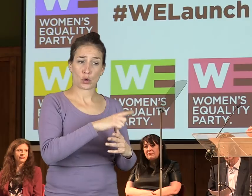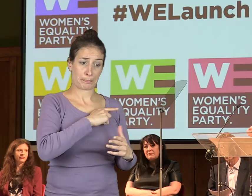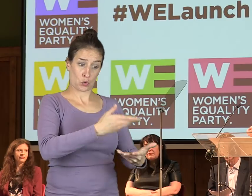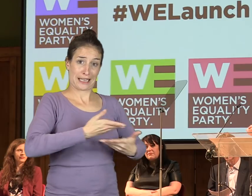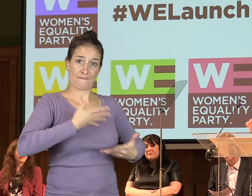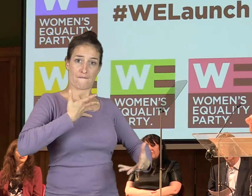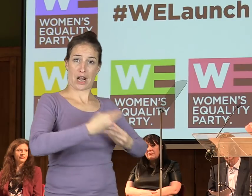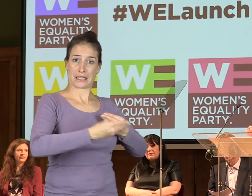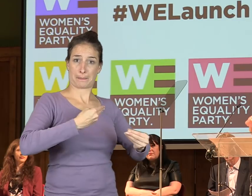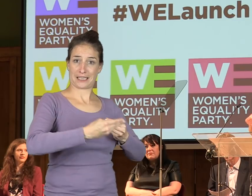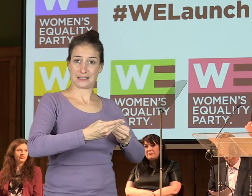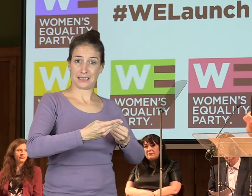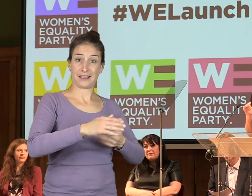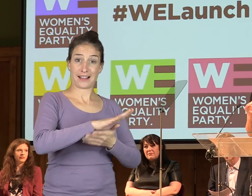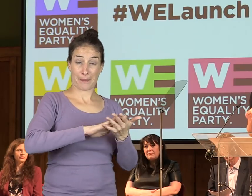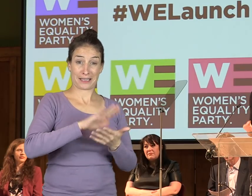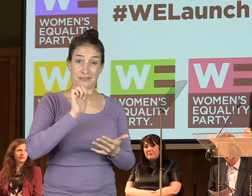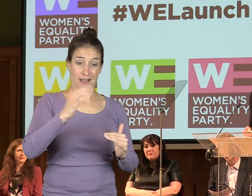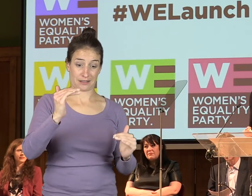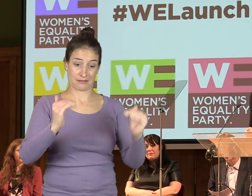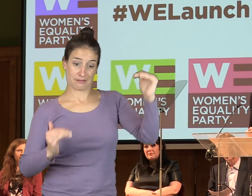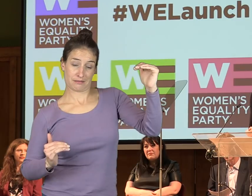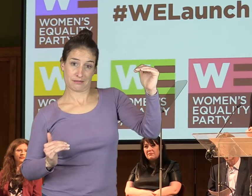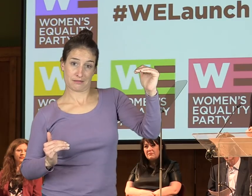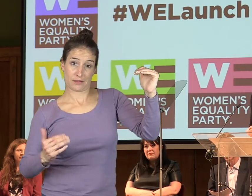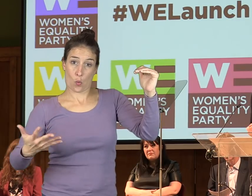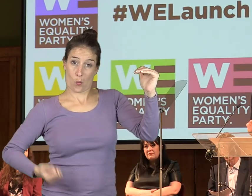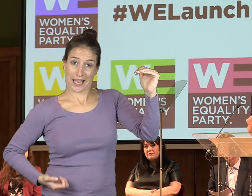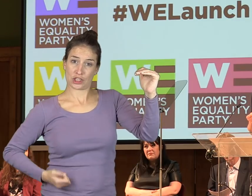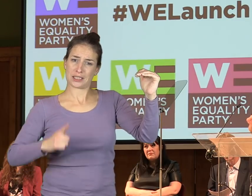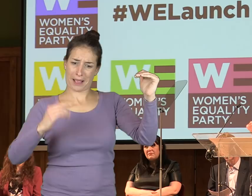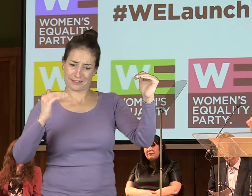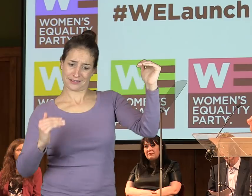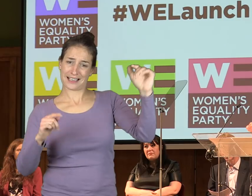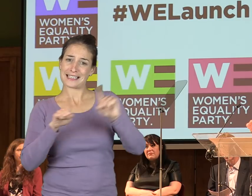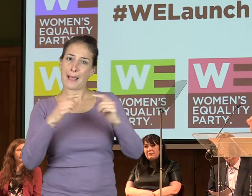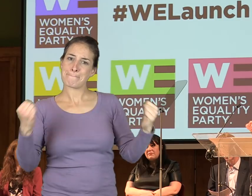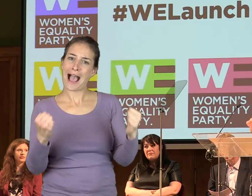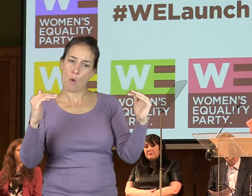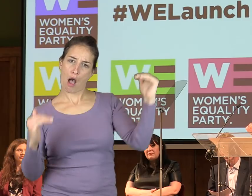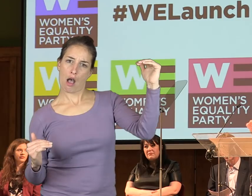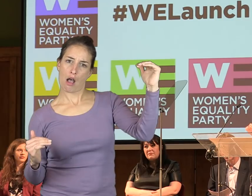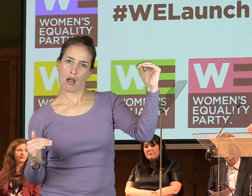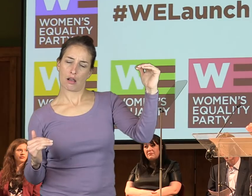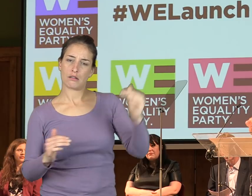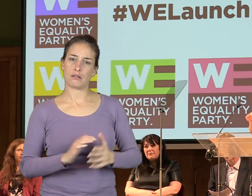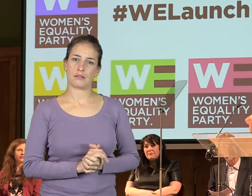in earnings, but a gap in power. When British men earn